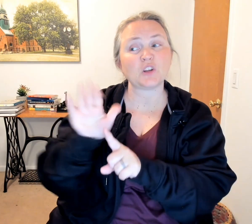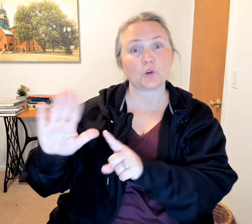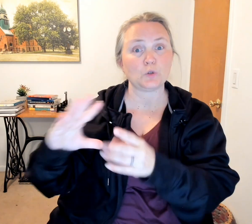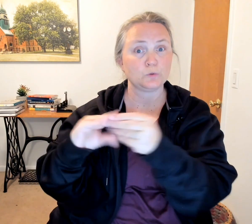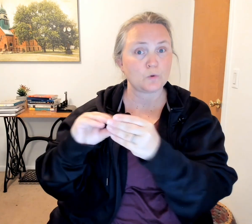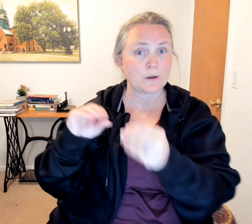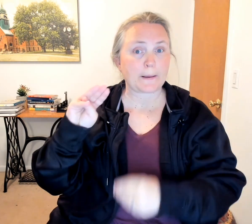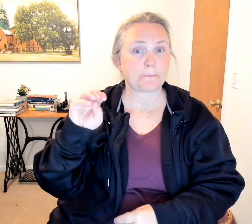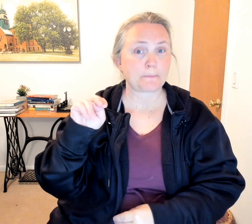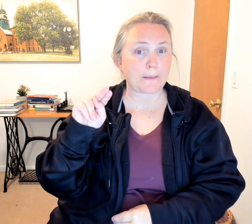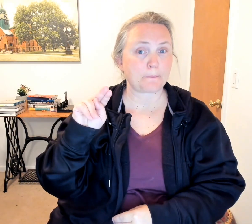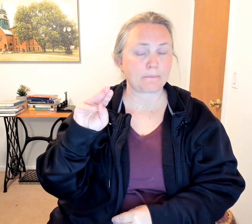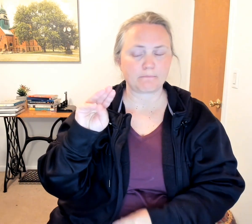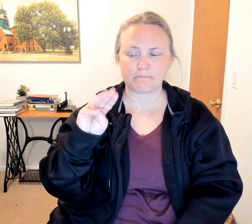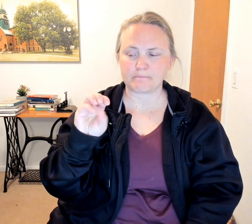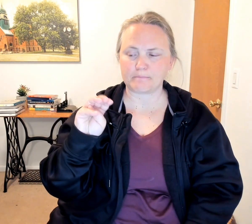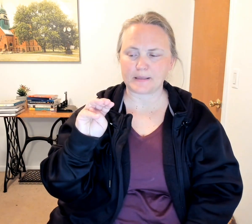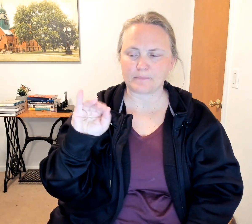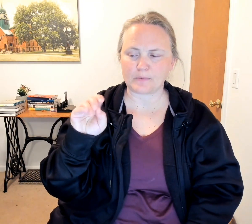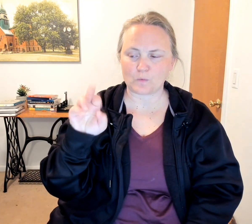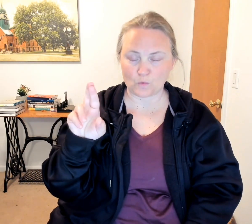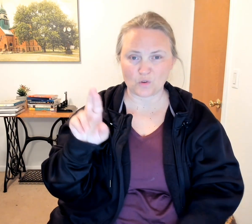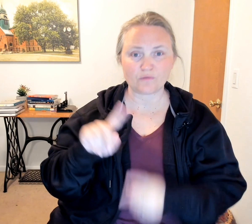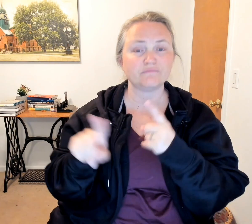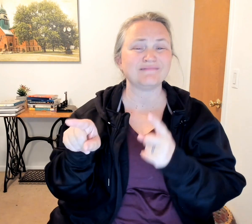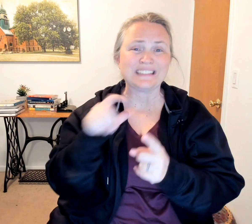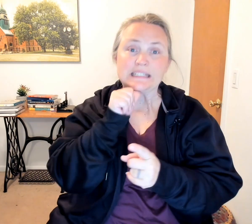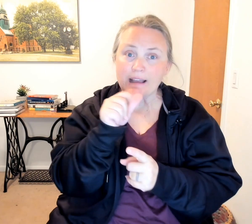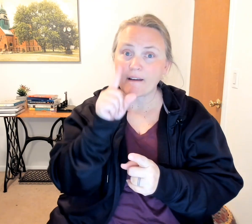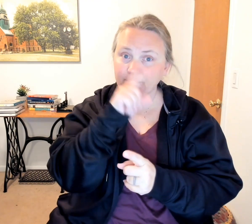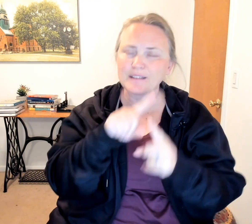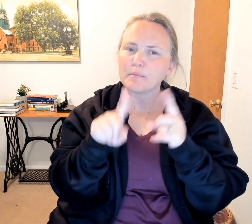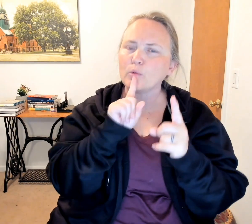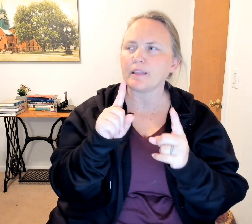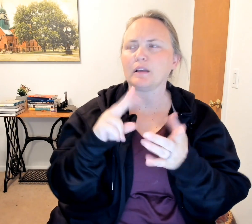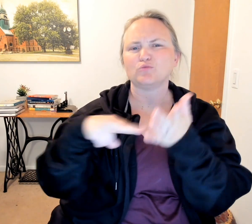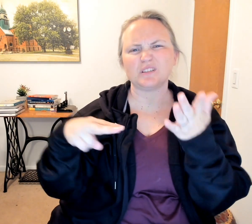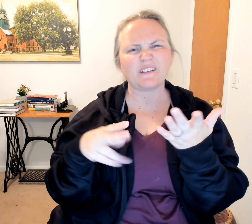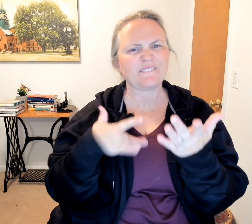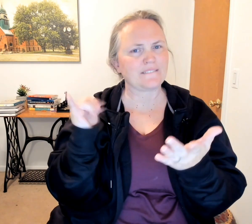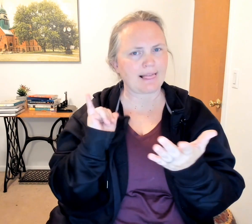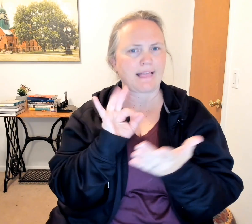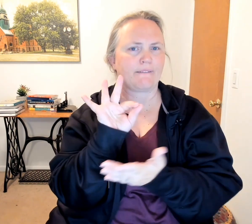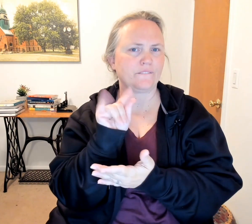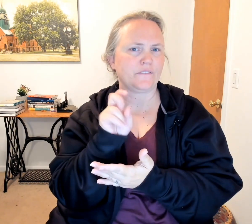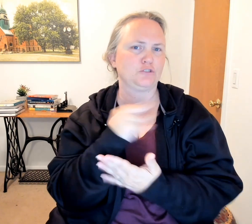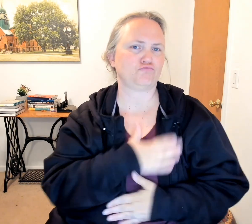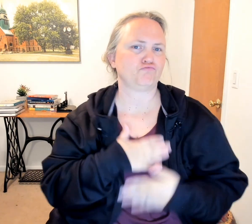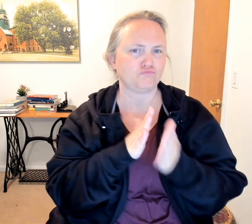would really enjoy reading this book, even as a summer reading book. It is nonfiction, but it reads like fiction for the most